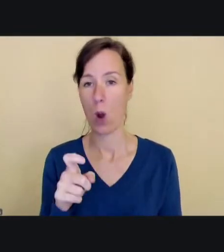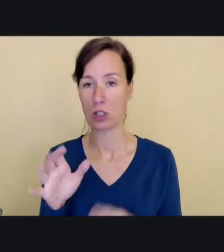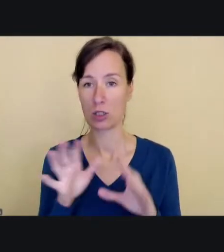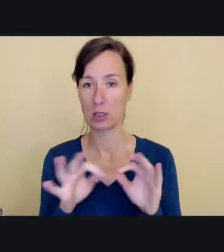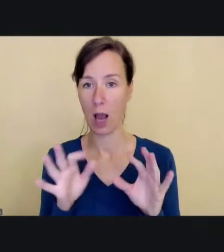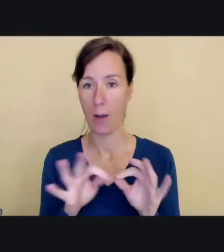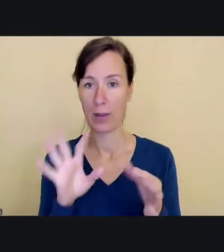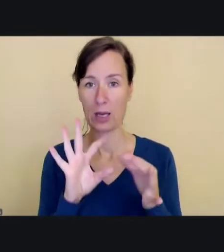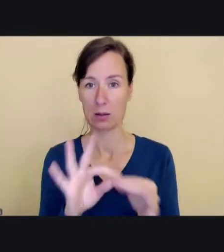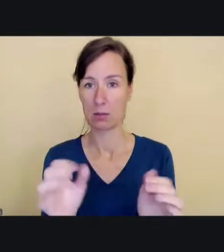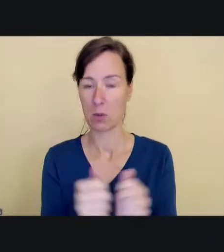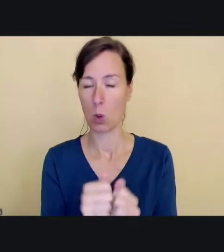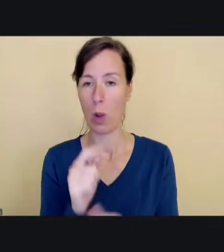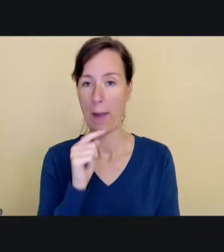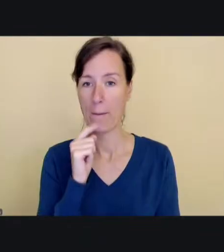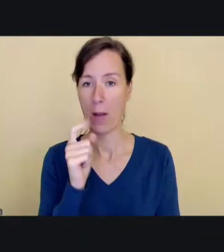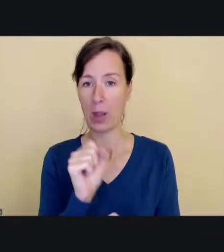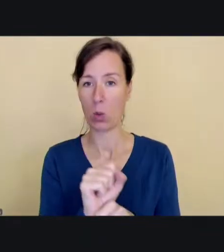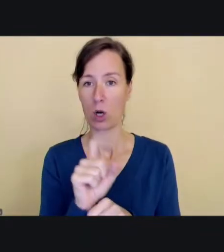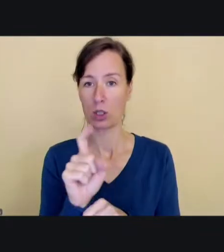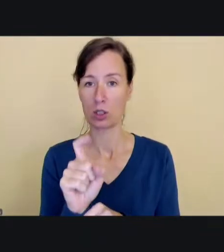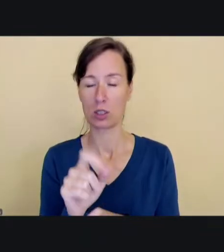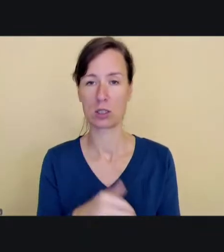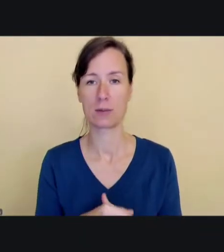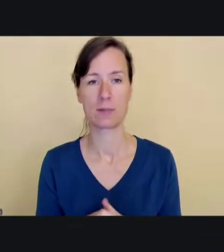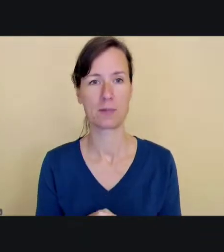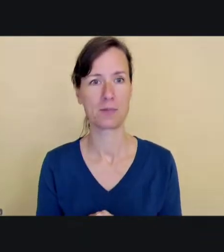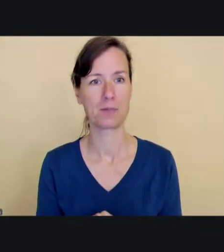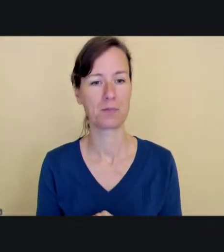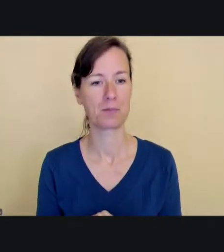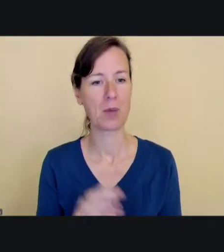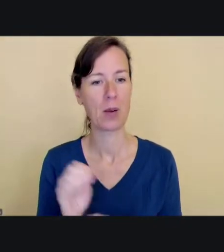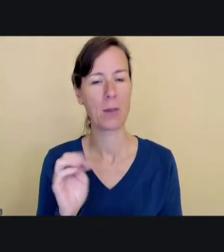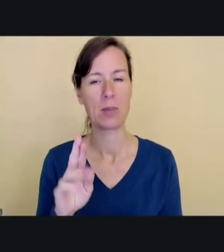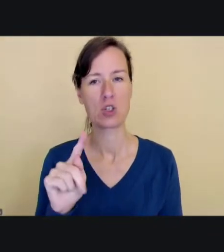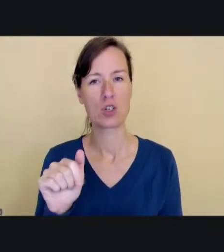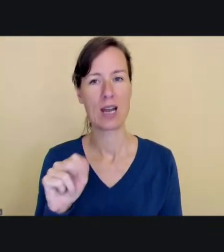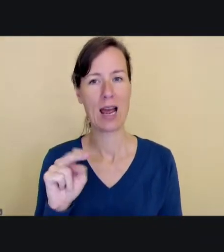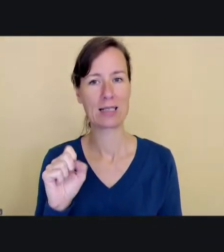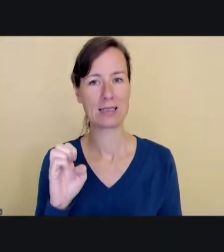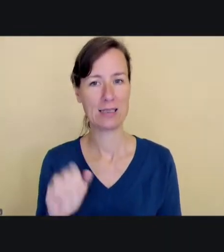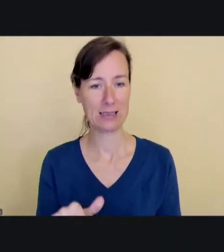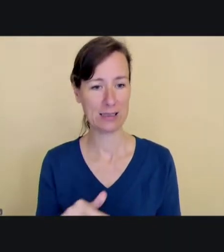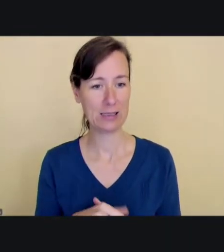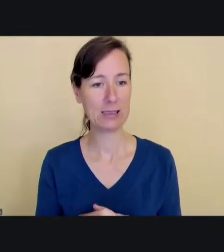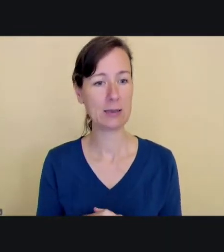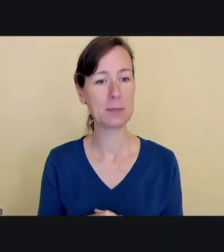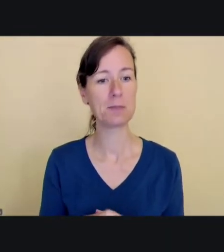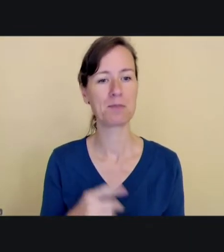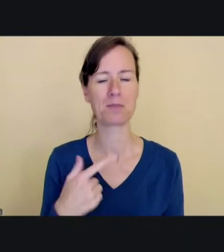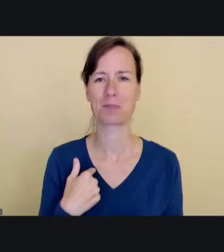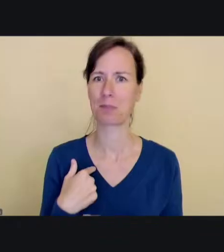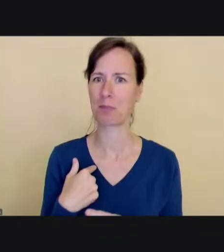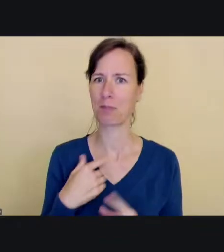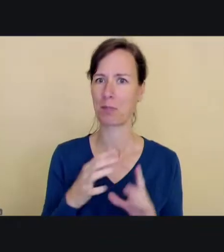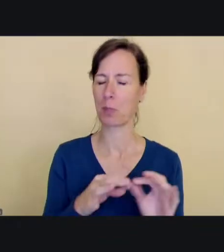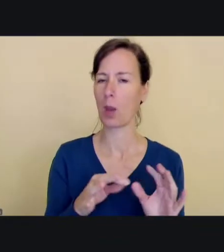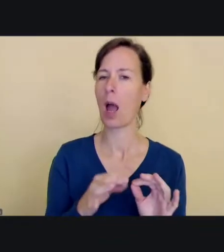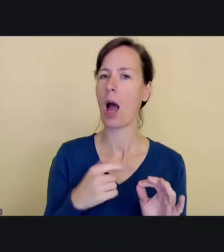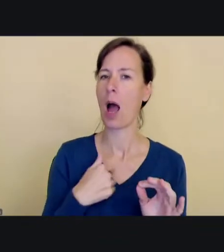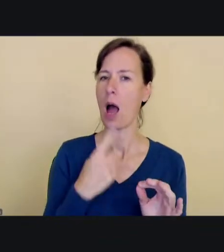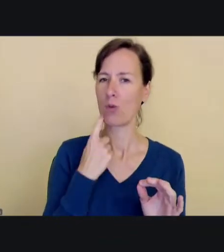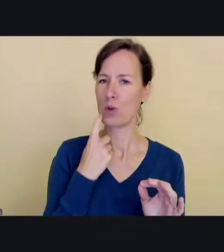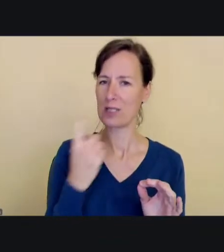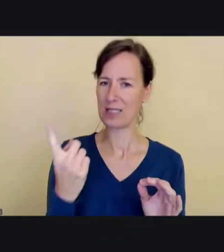to Public Works? Mr. Tanzi. I was asked recently how